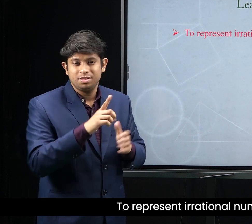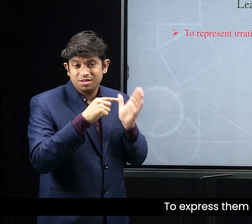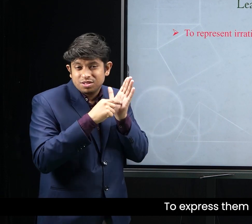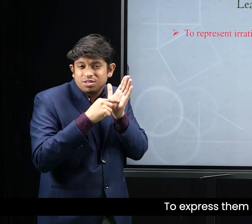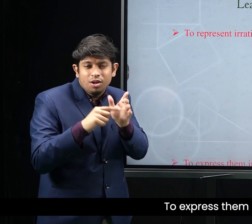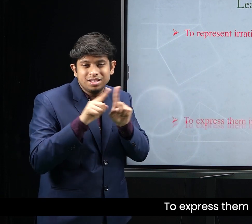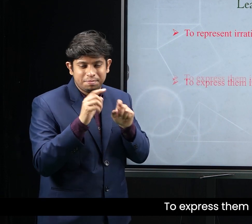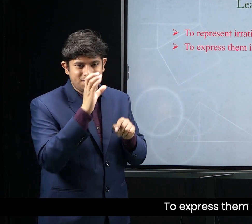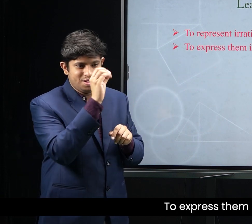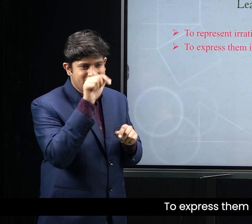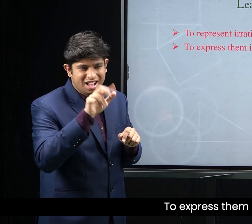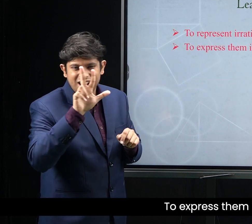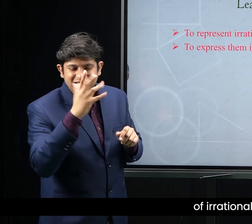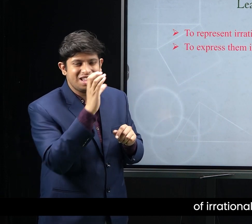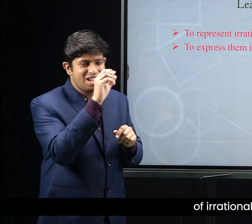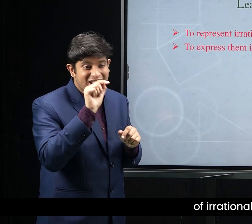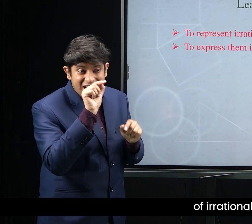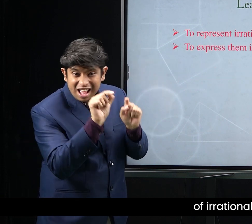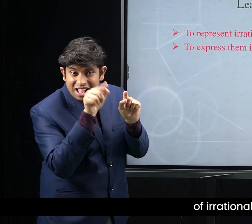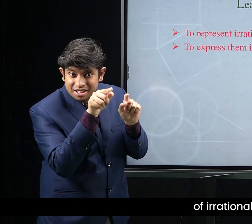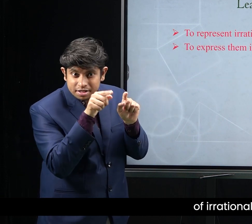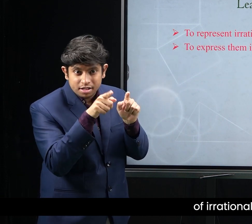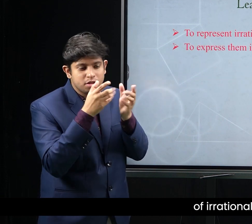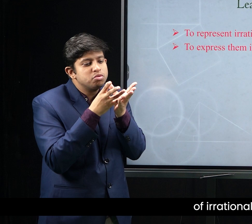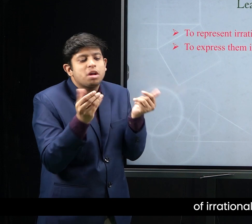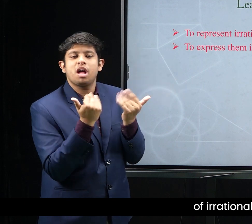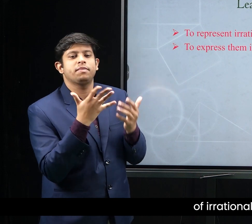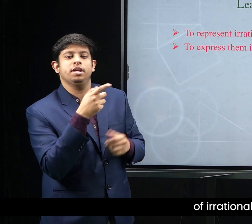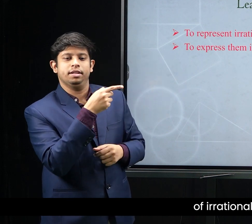to express them in decimal form of irrational numbers,